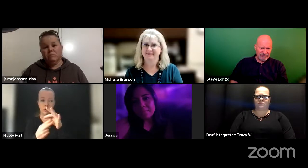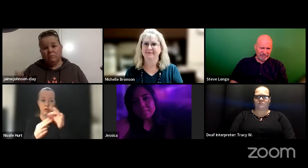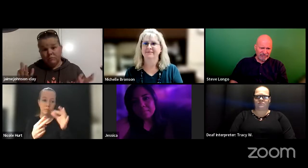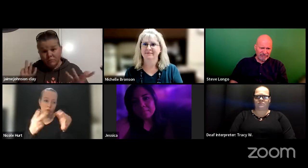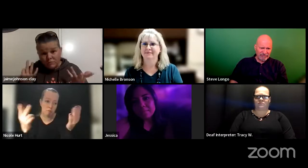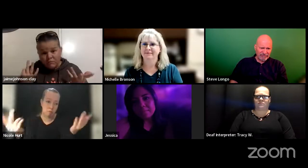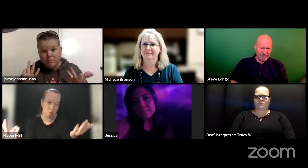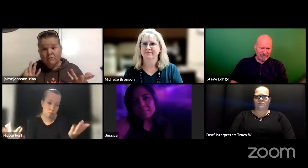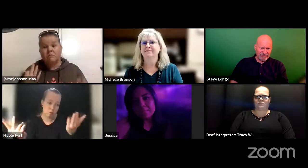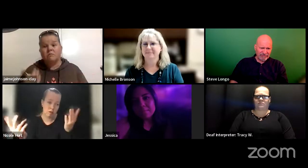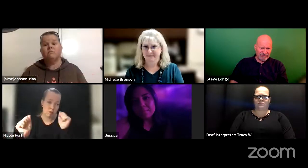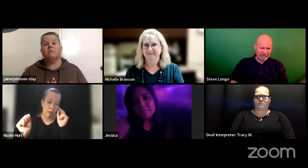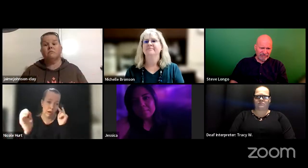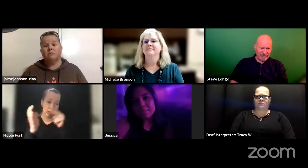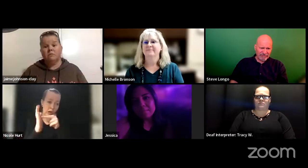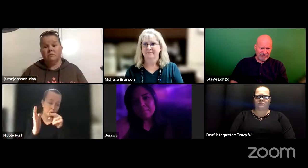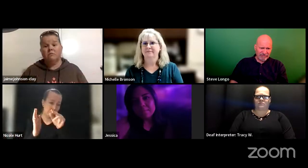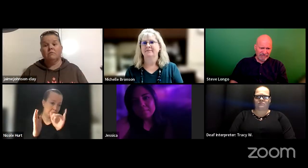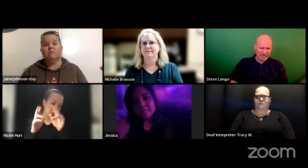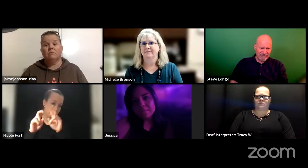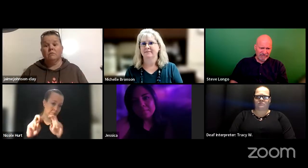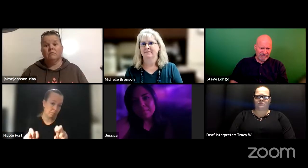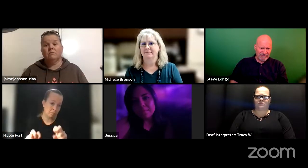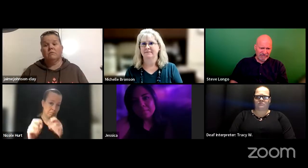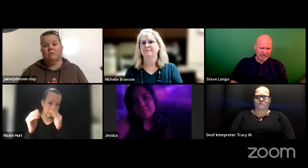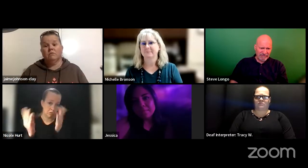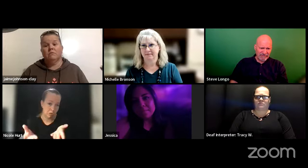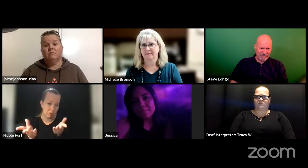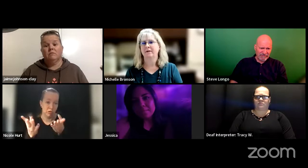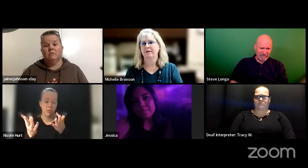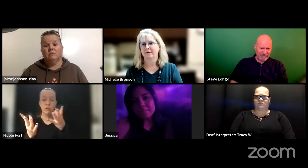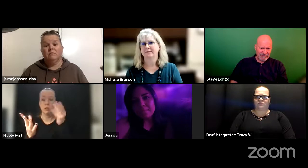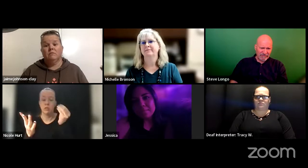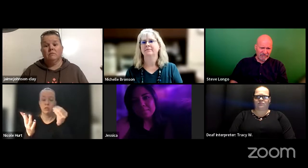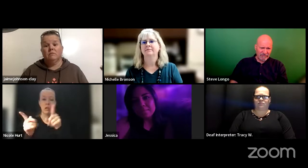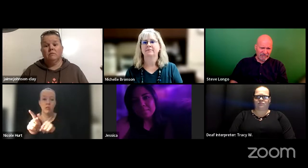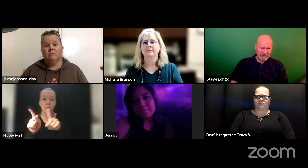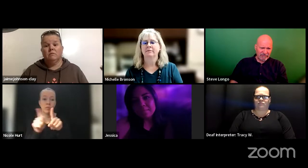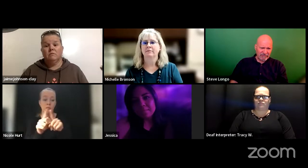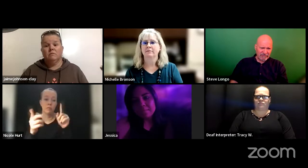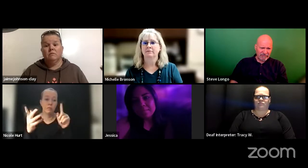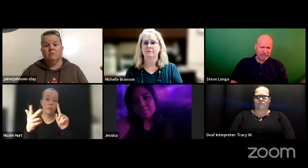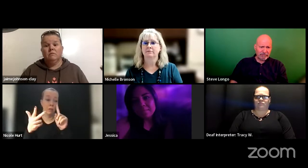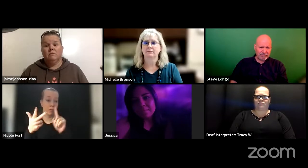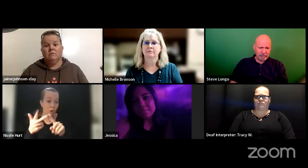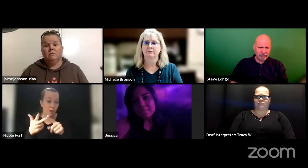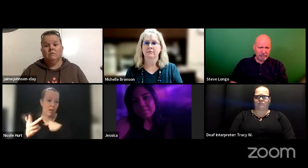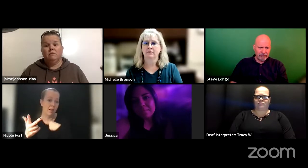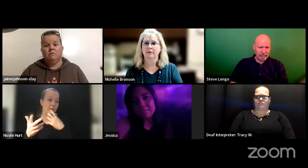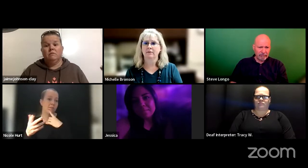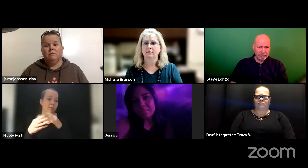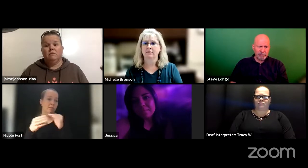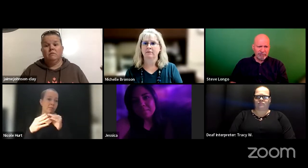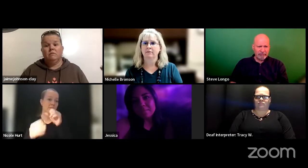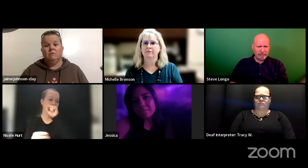to maybe taking it to a park like Woodward or something like that, if that might also be an option.